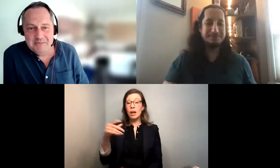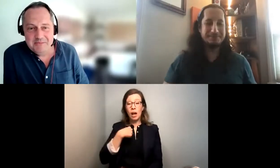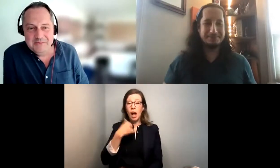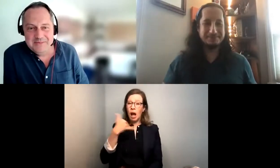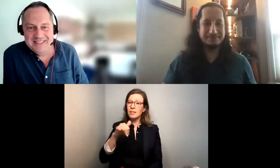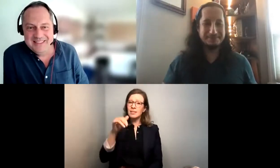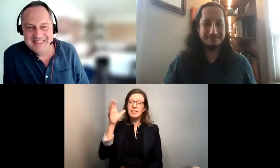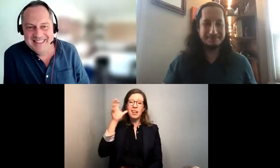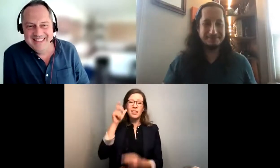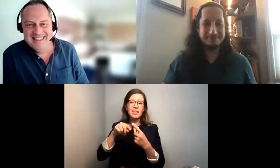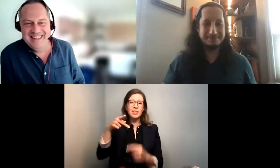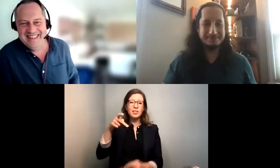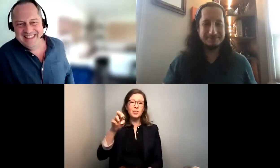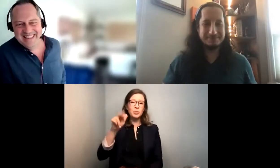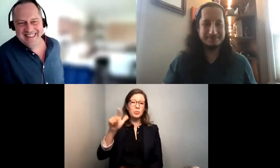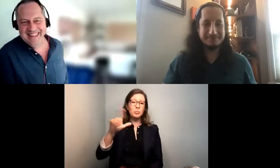Pearl Jam.